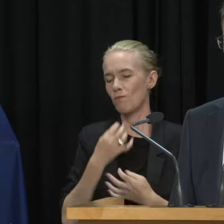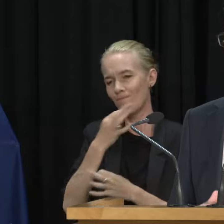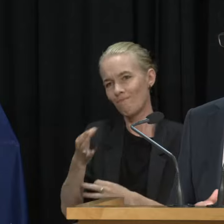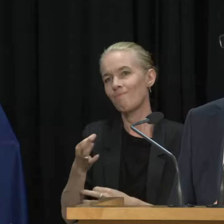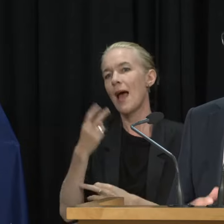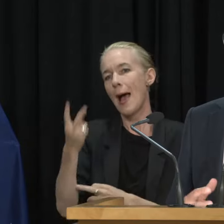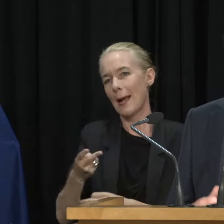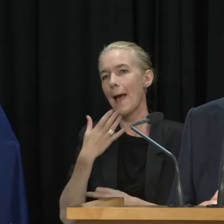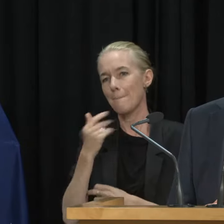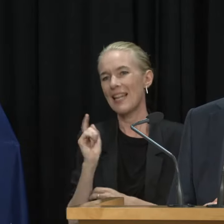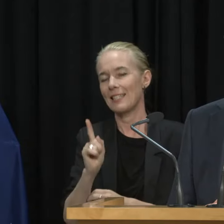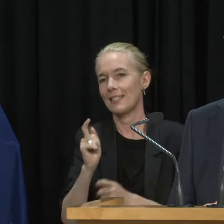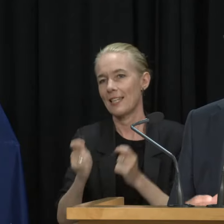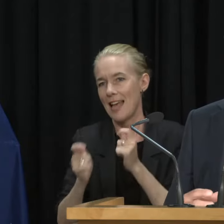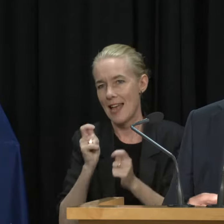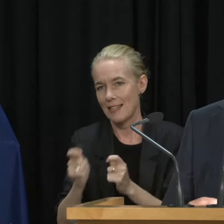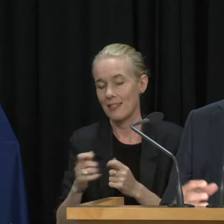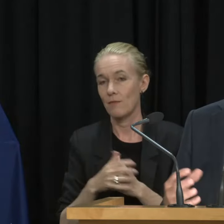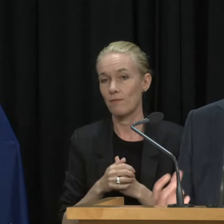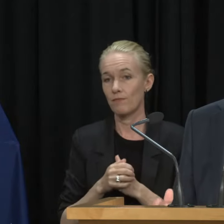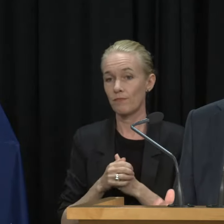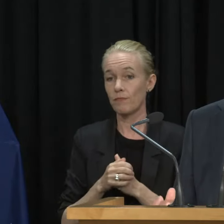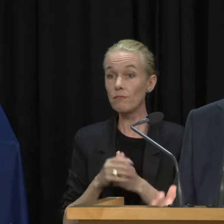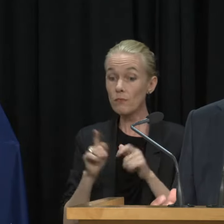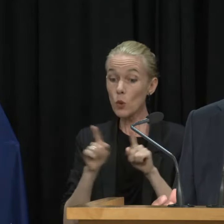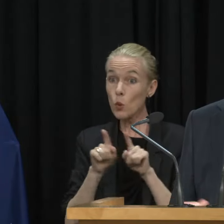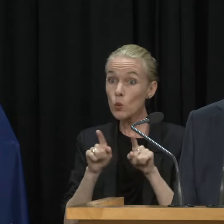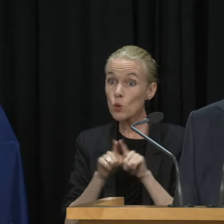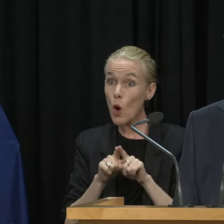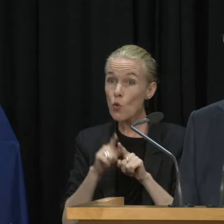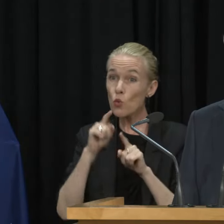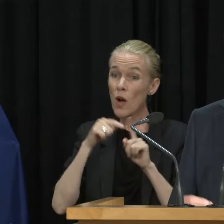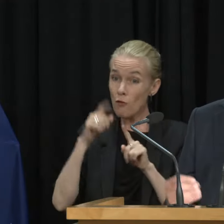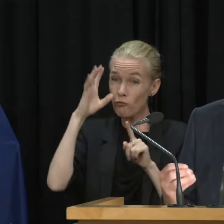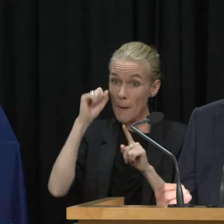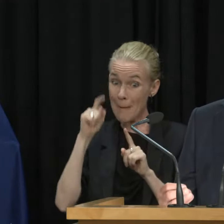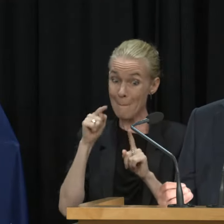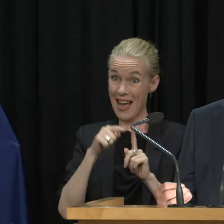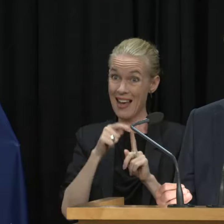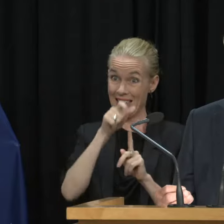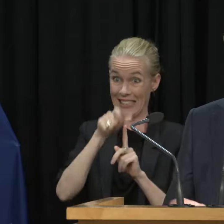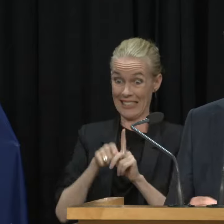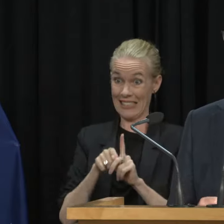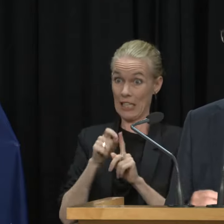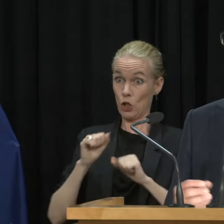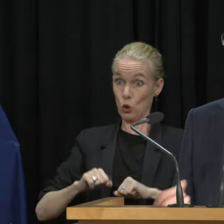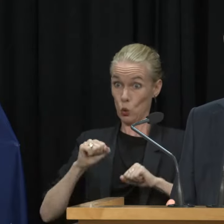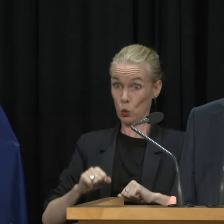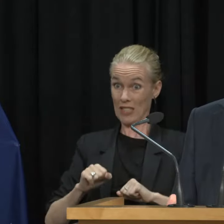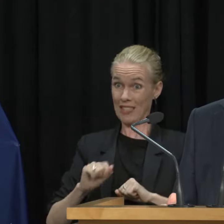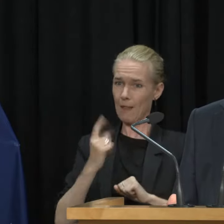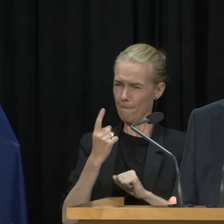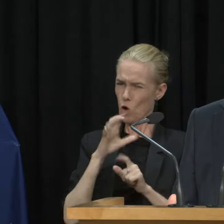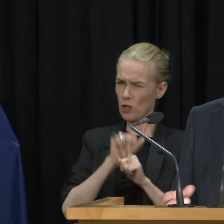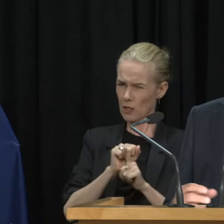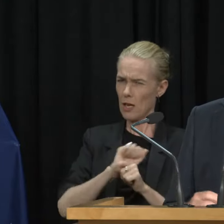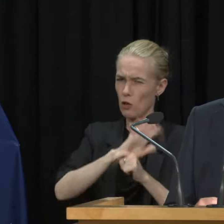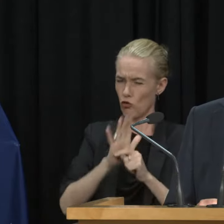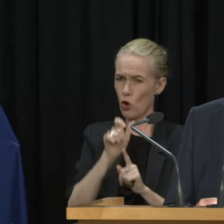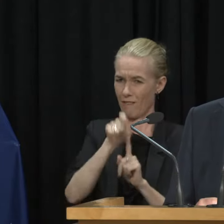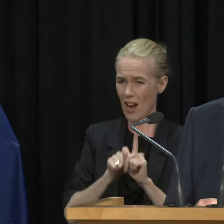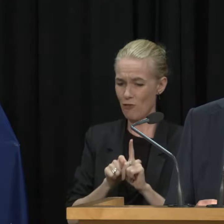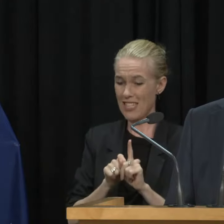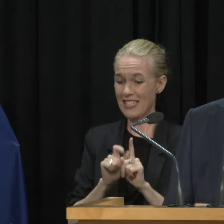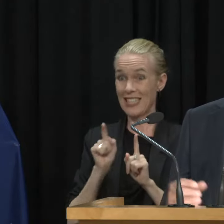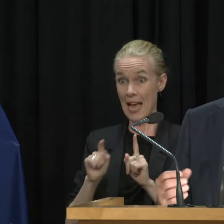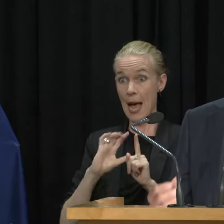too that all the close contacts, who were the classmates of our original case and the teachers, were all in isolation,